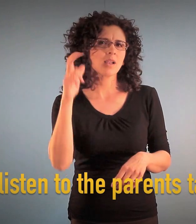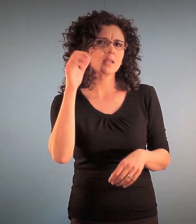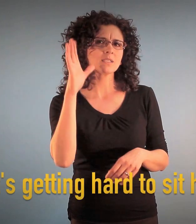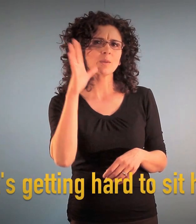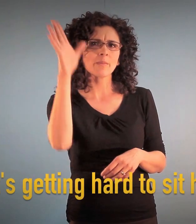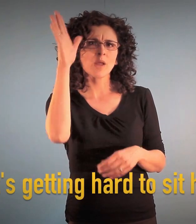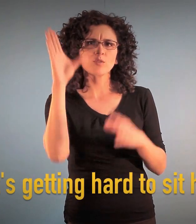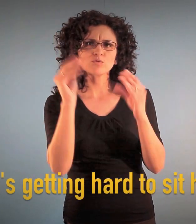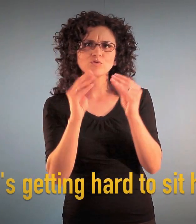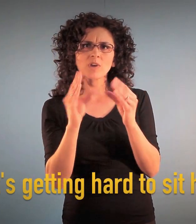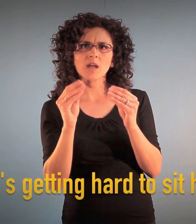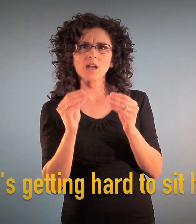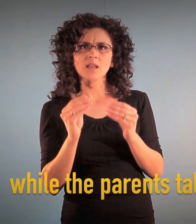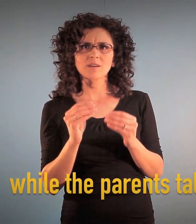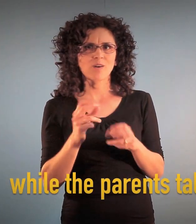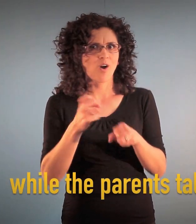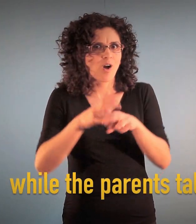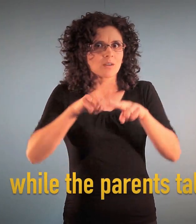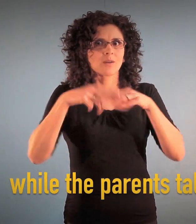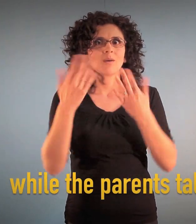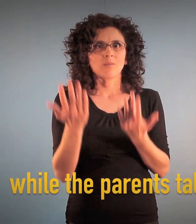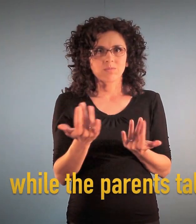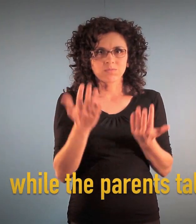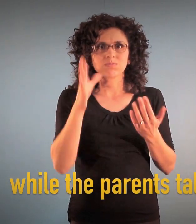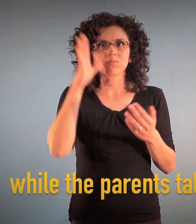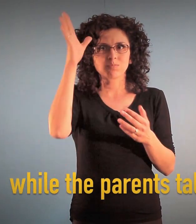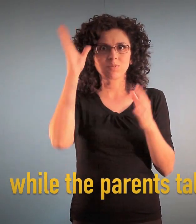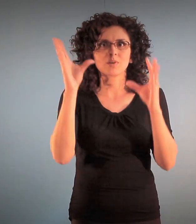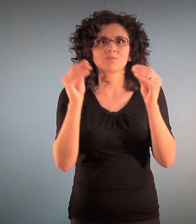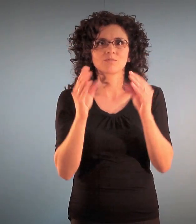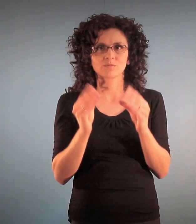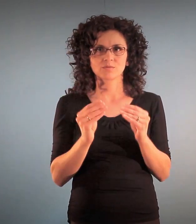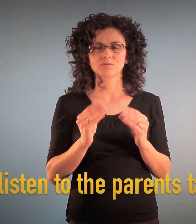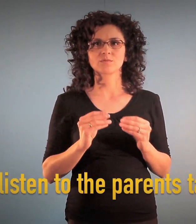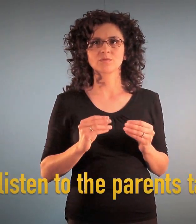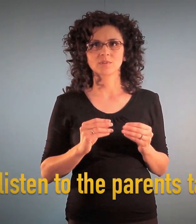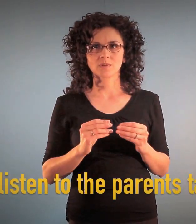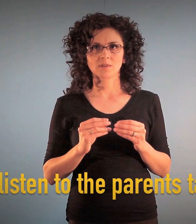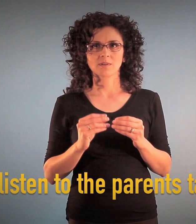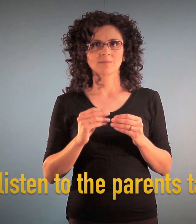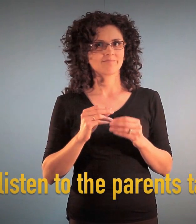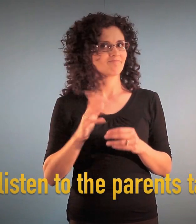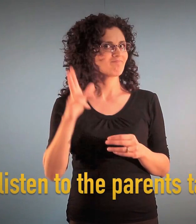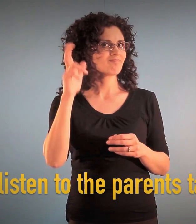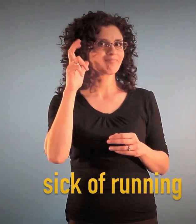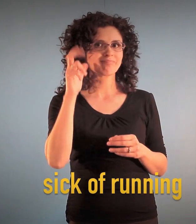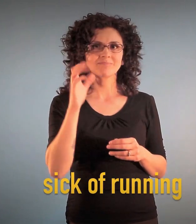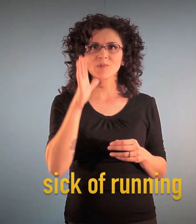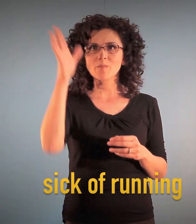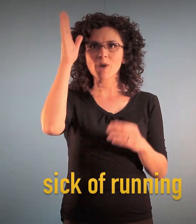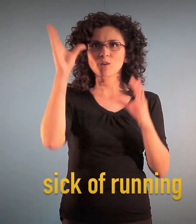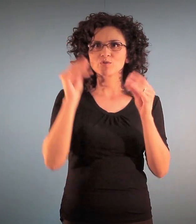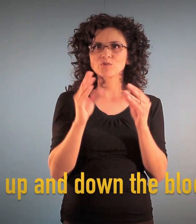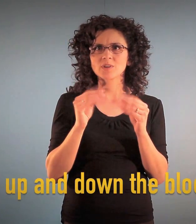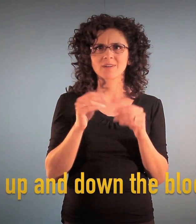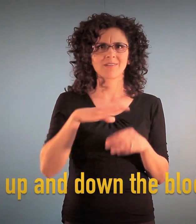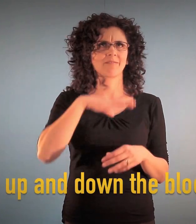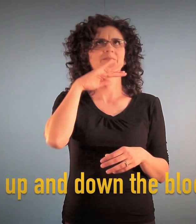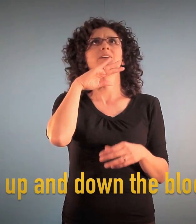talk It's getting out of city while the parents talk Listen to the parents talk Sick of running up and down the